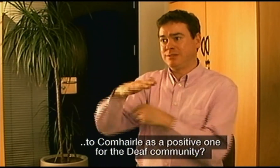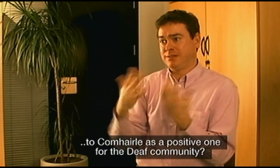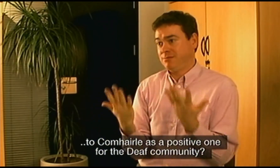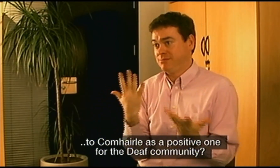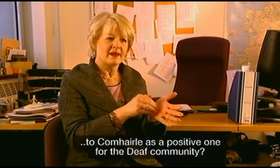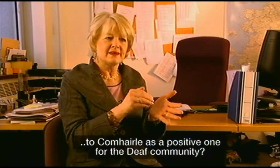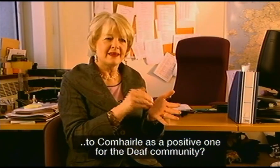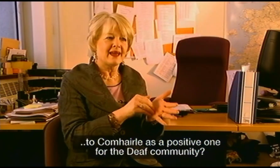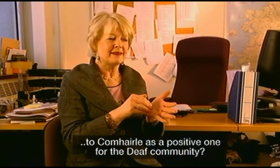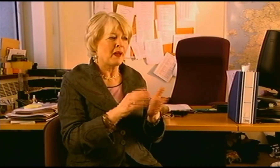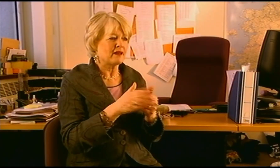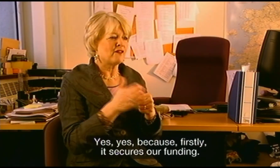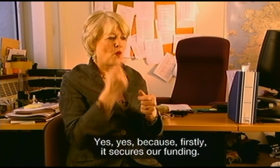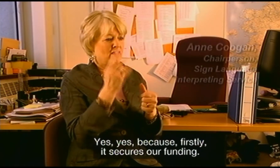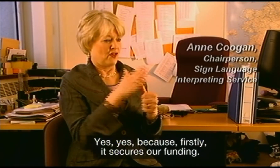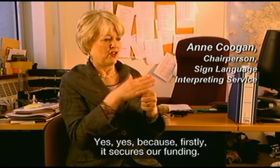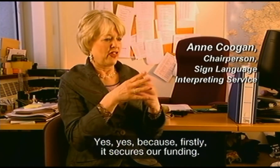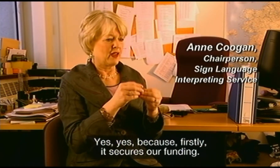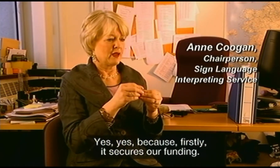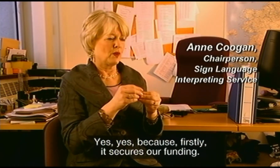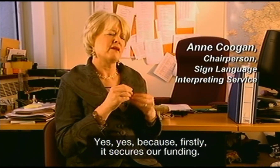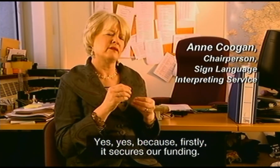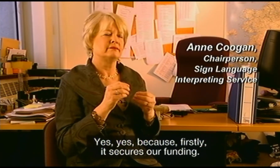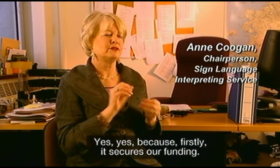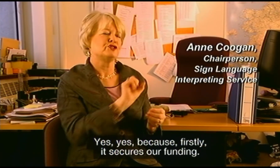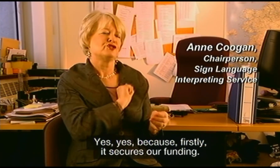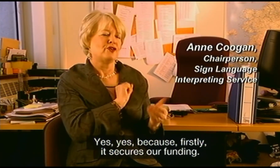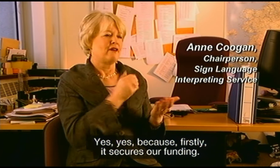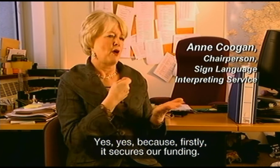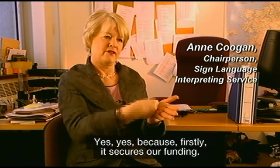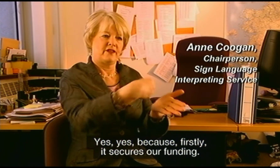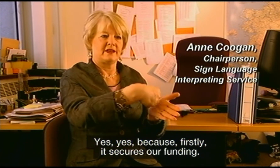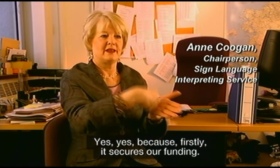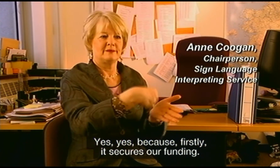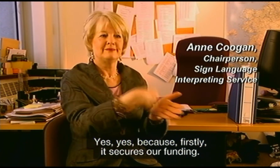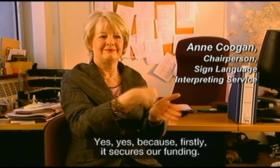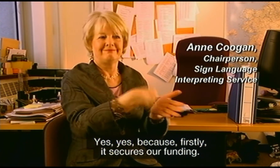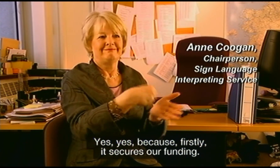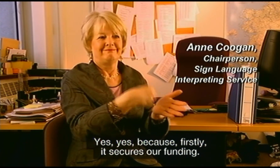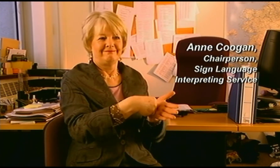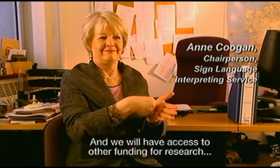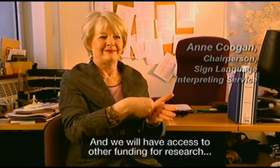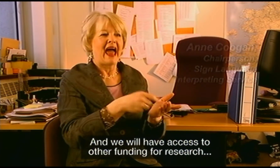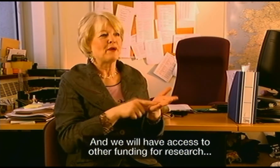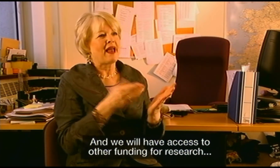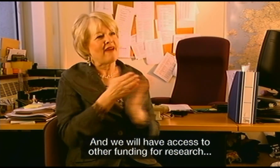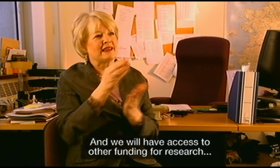community? Yes, because firstly, it secures our funding and we will have access